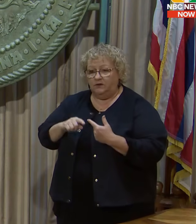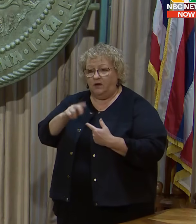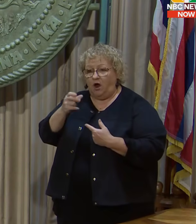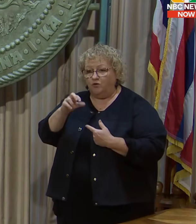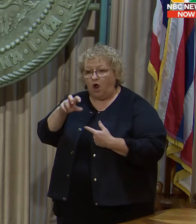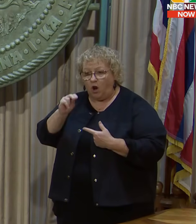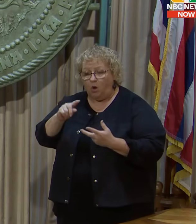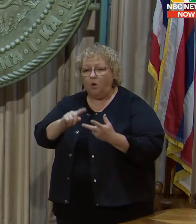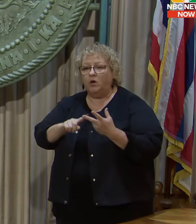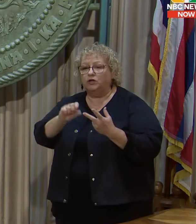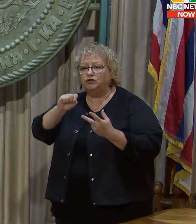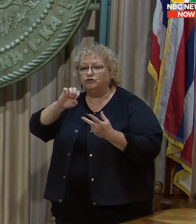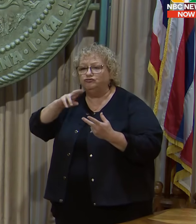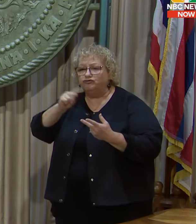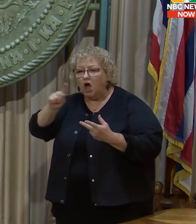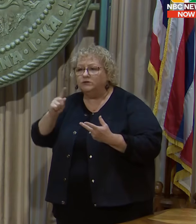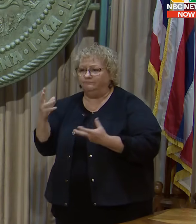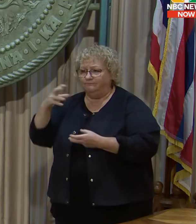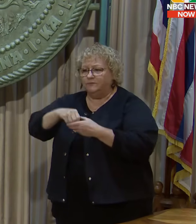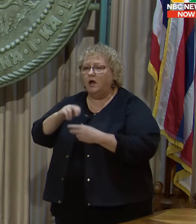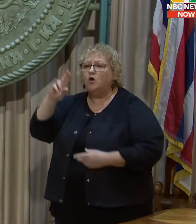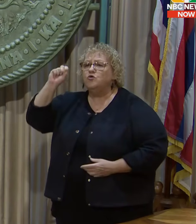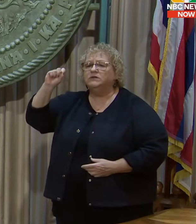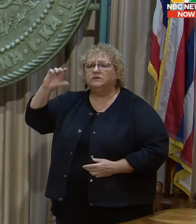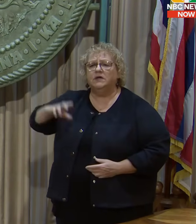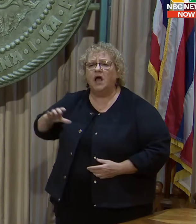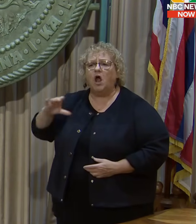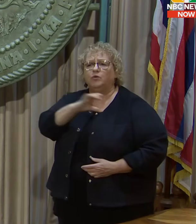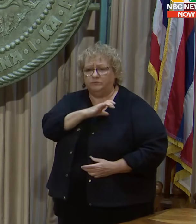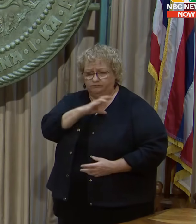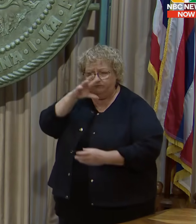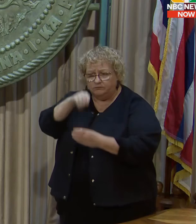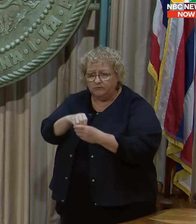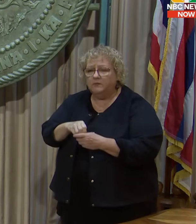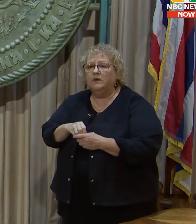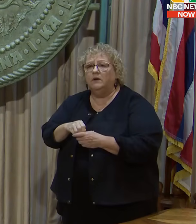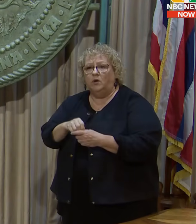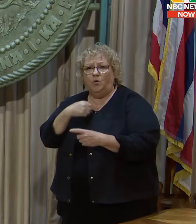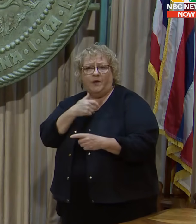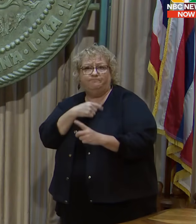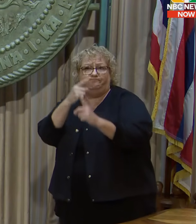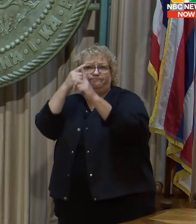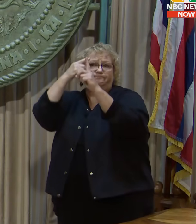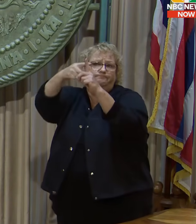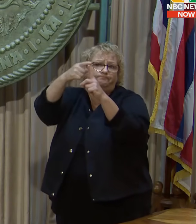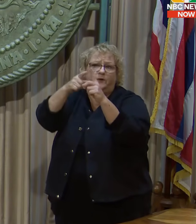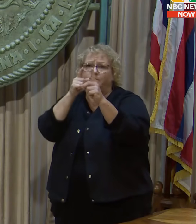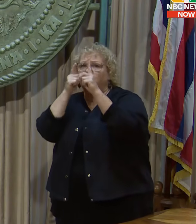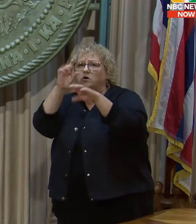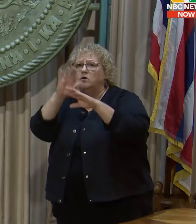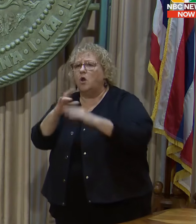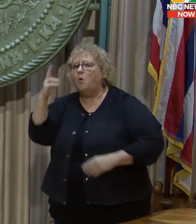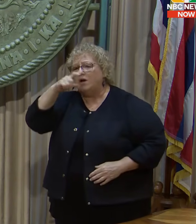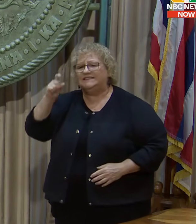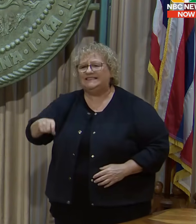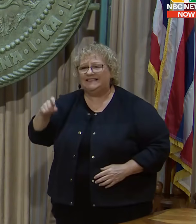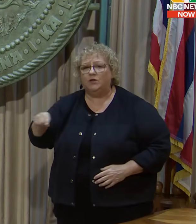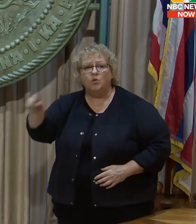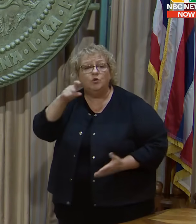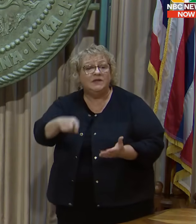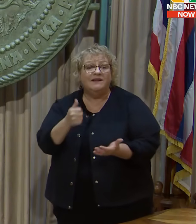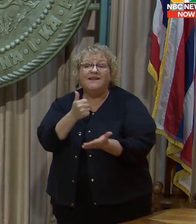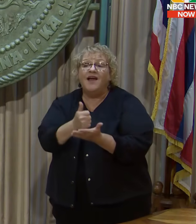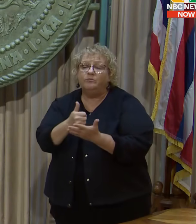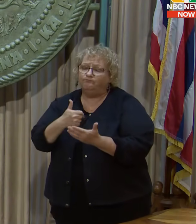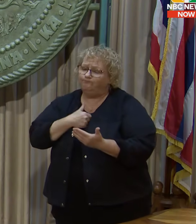with everybody back home to maximize federal assistance, target to Hawaii's needs, and gets folks the help and the answers that you